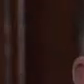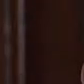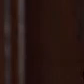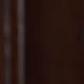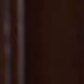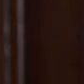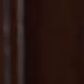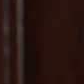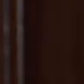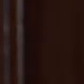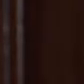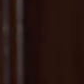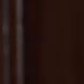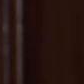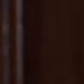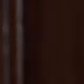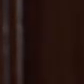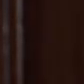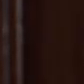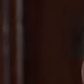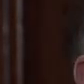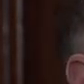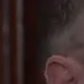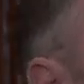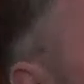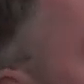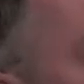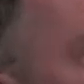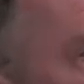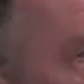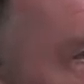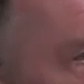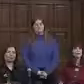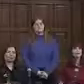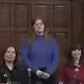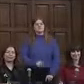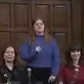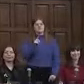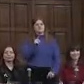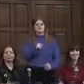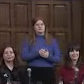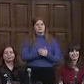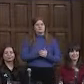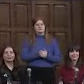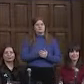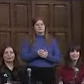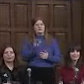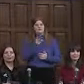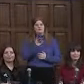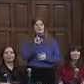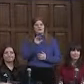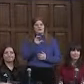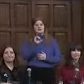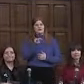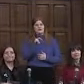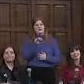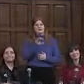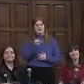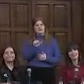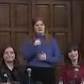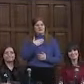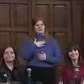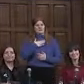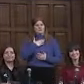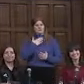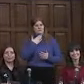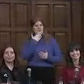through the recommendations that were voted on by the members. Pat McCormack from the ICMSA. Look, I'd